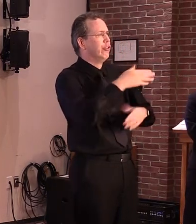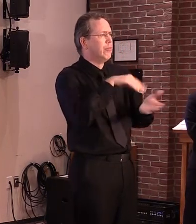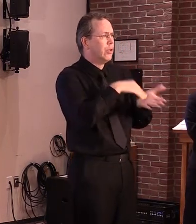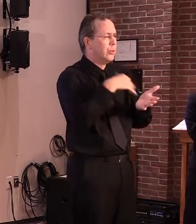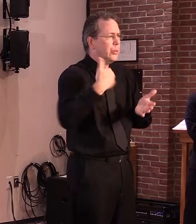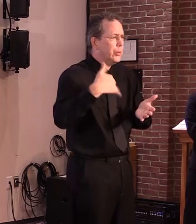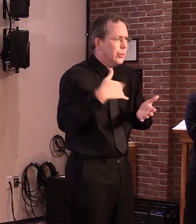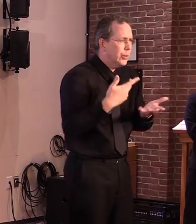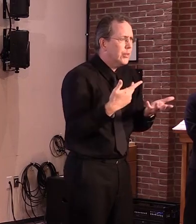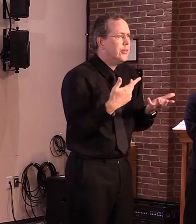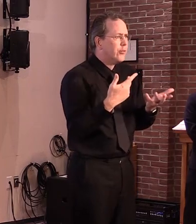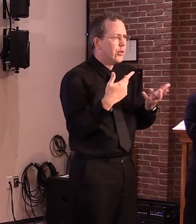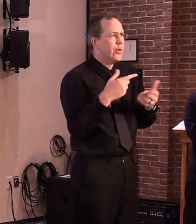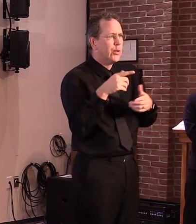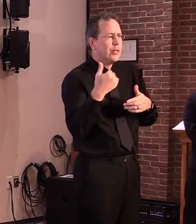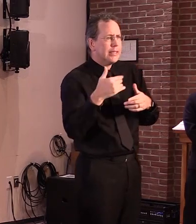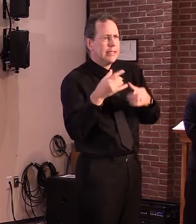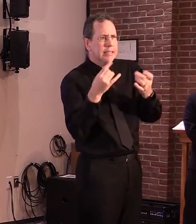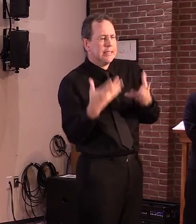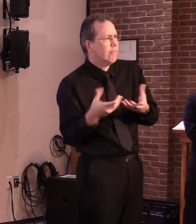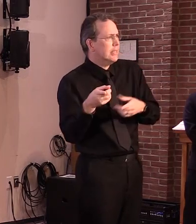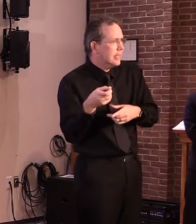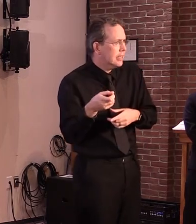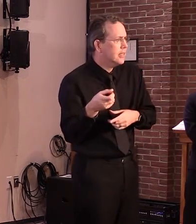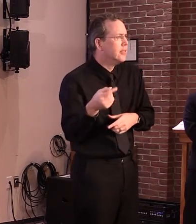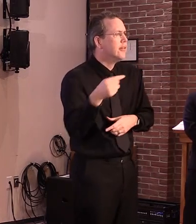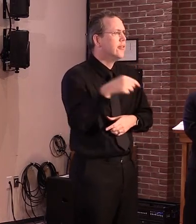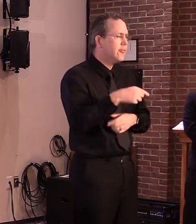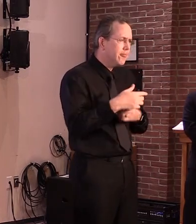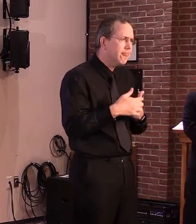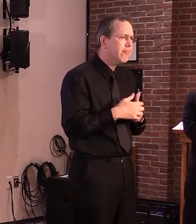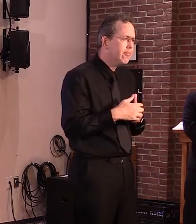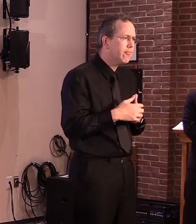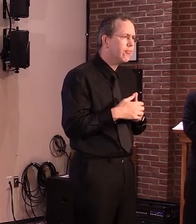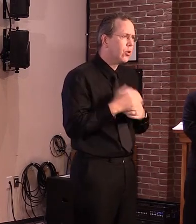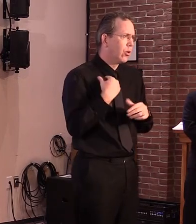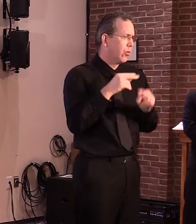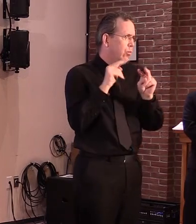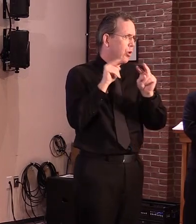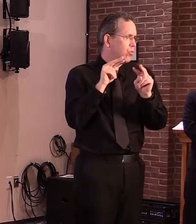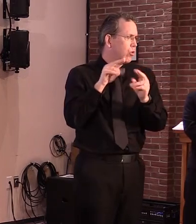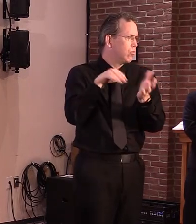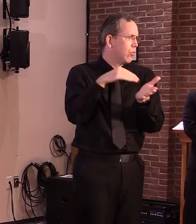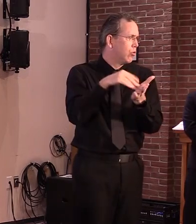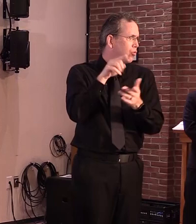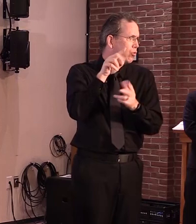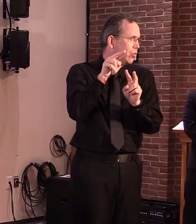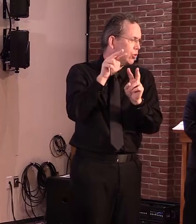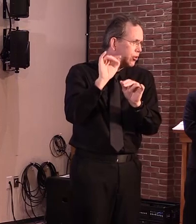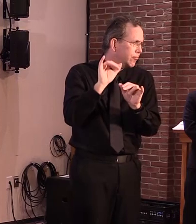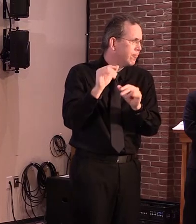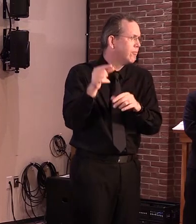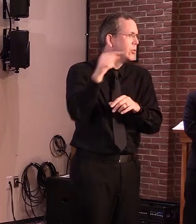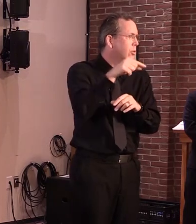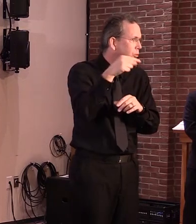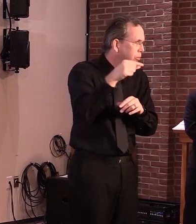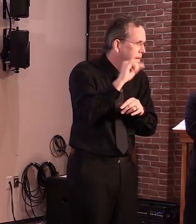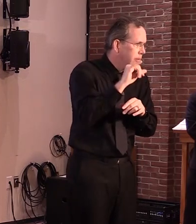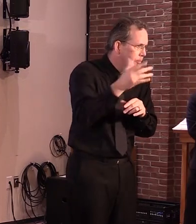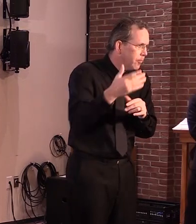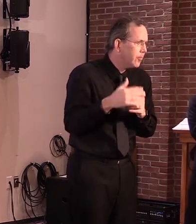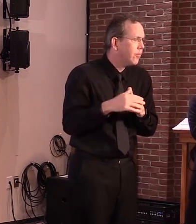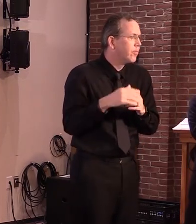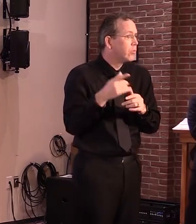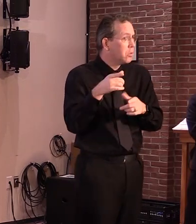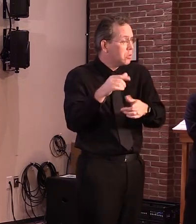Montreal area. So that's what we're watching. We'll see again. I've seen tremendous gains from New York